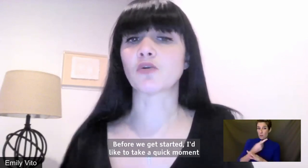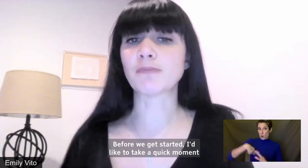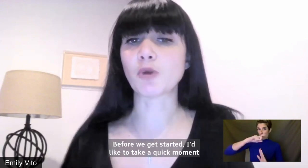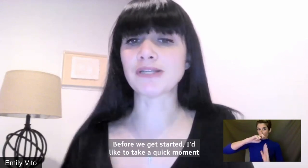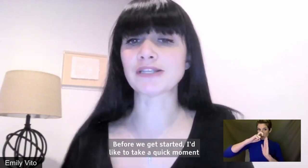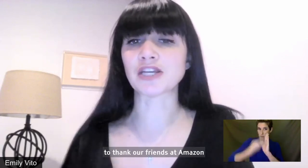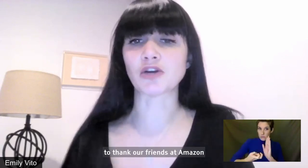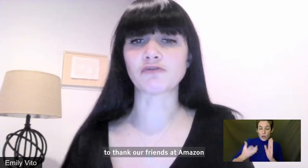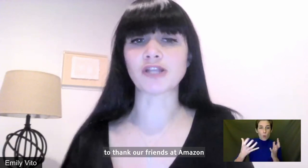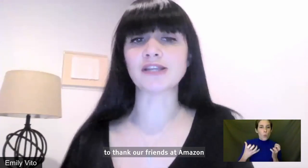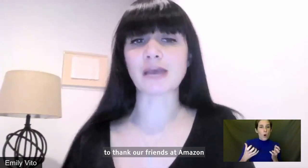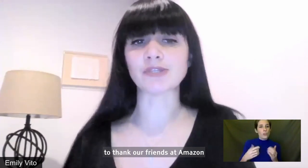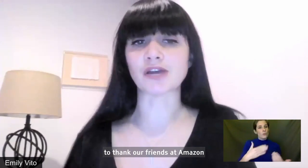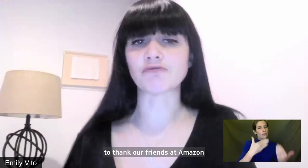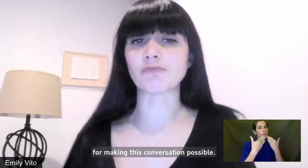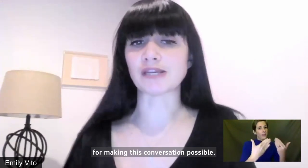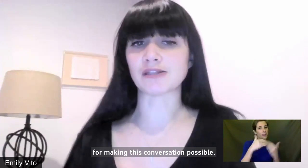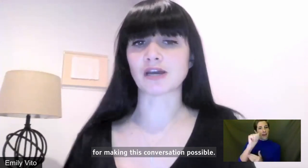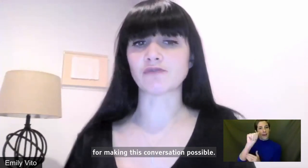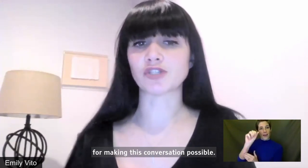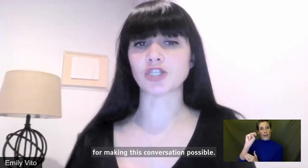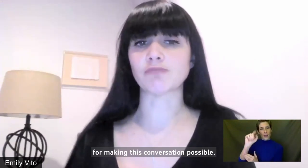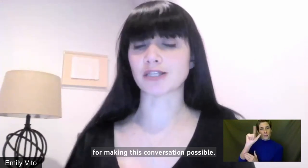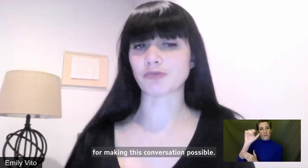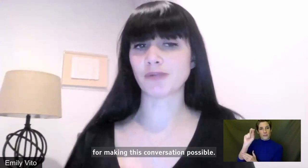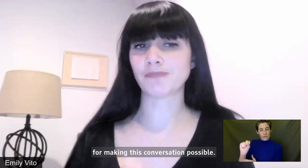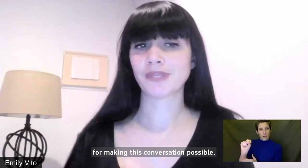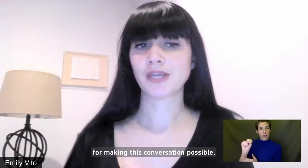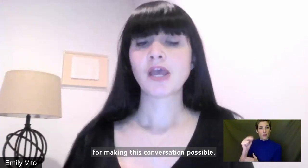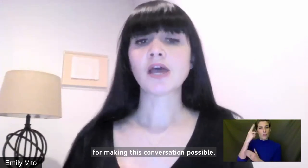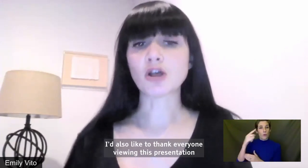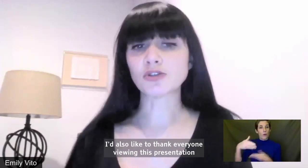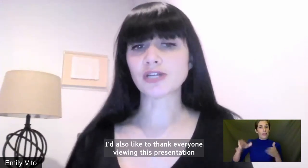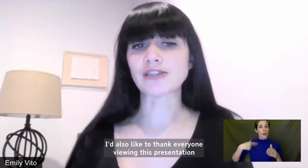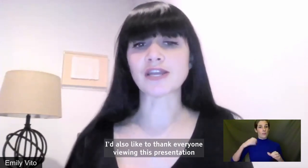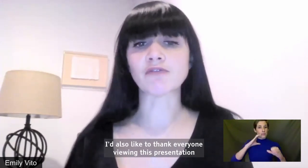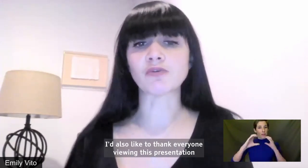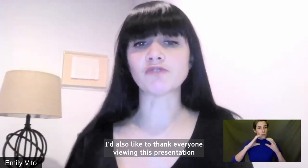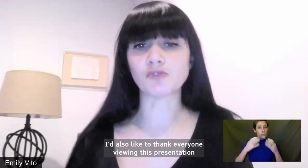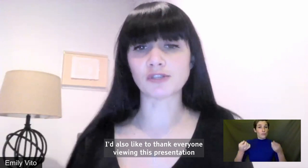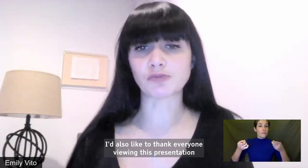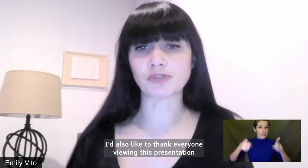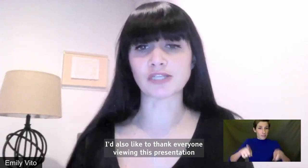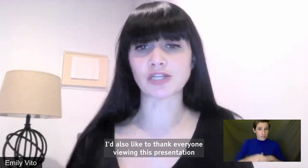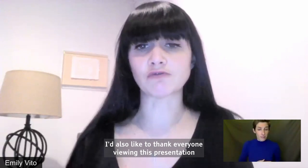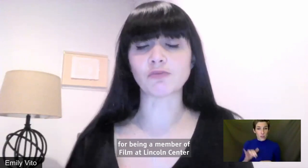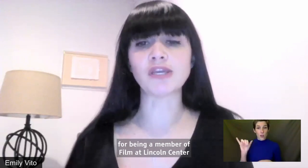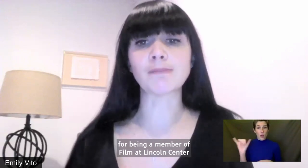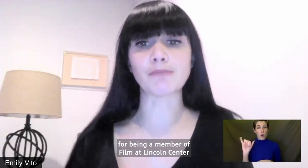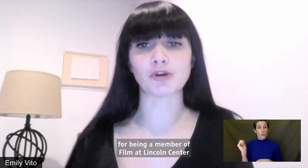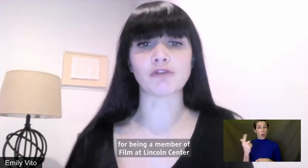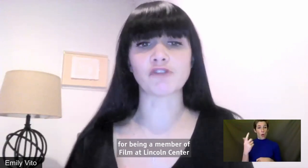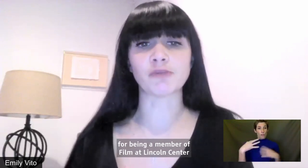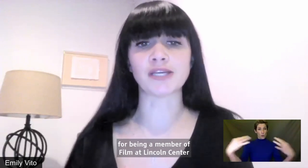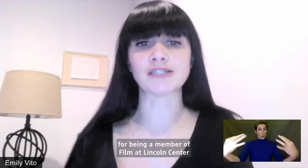like to take a quick moment to thank our friends at Amazon for making this conversation possible. I'd also like to thank everyone viewing this presentation for